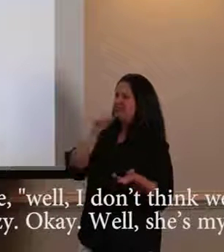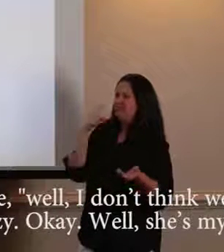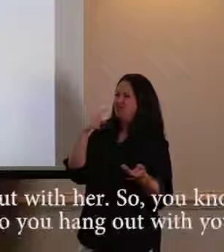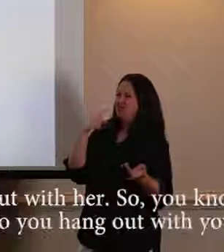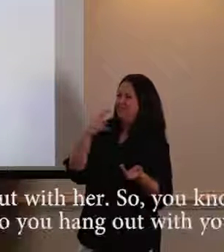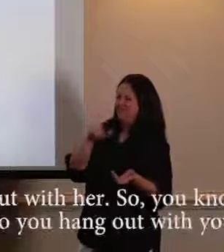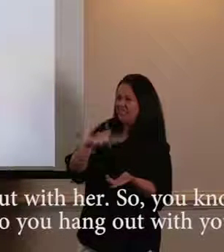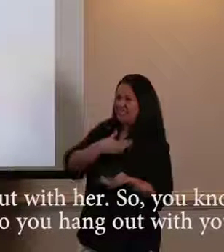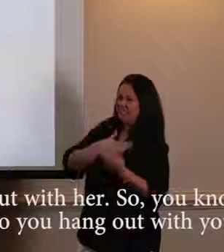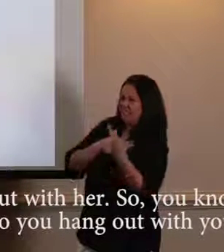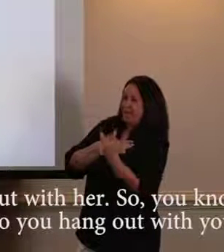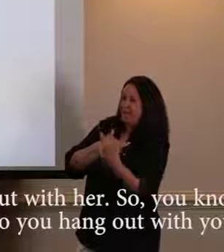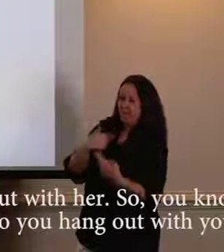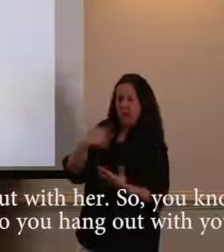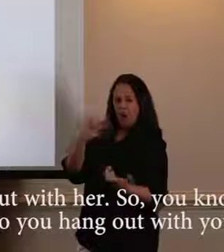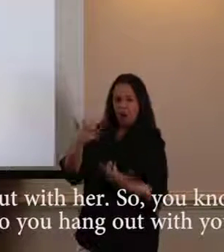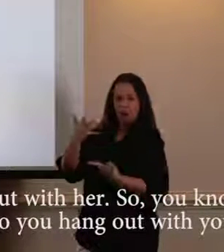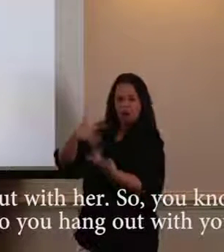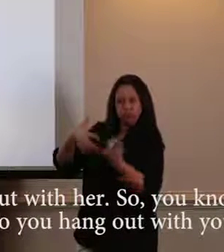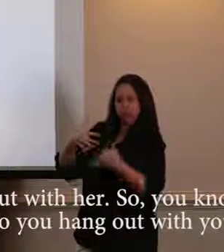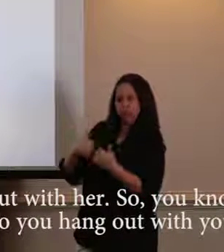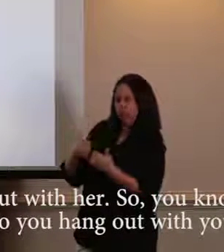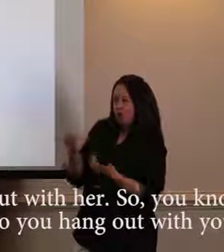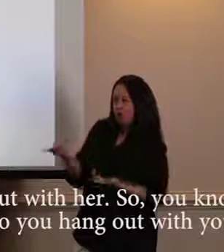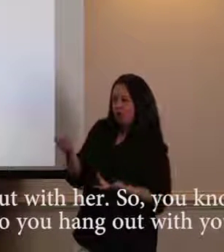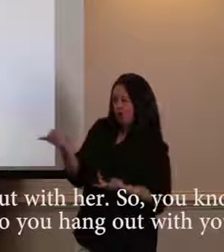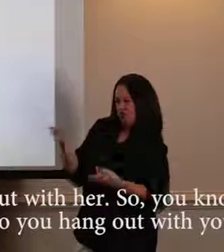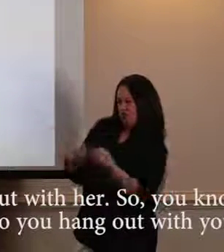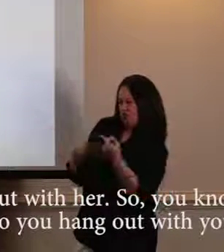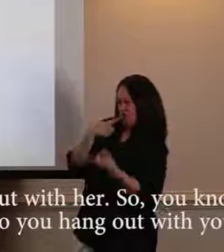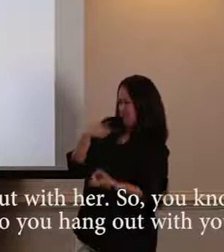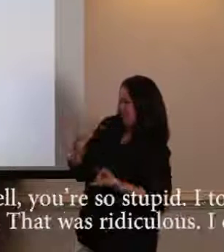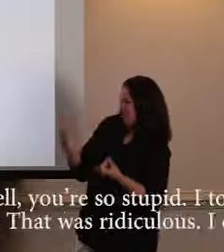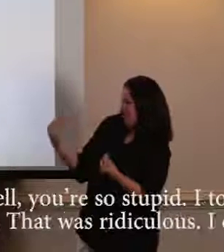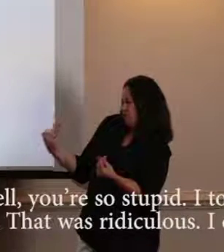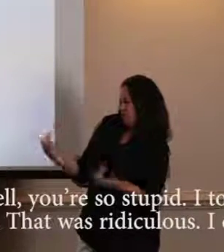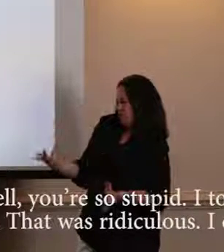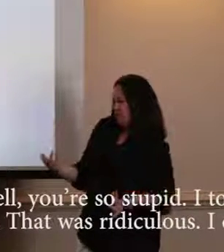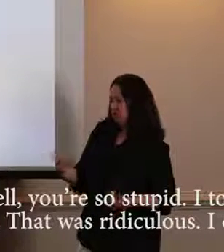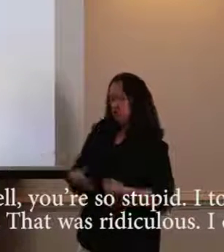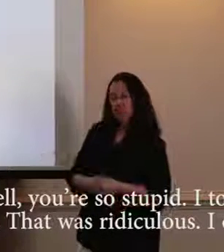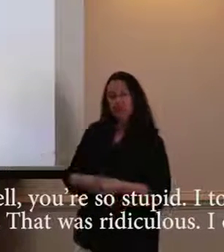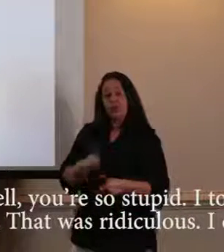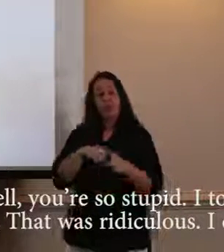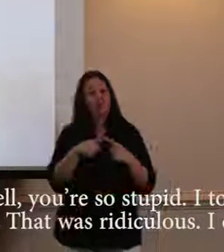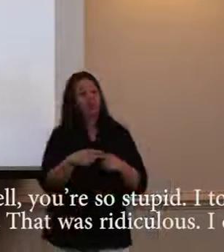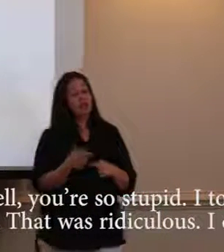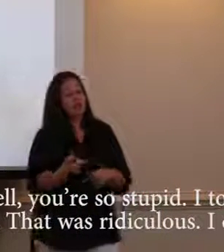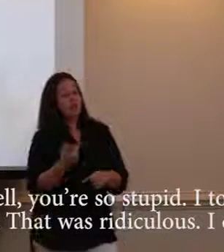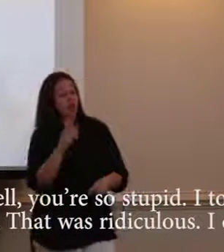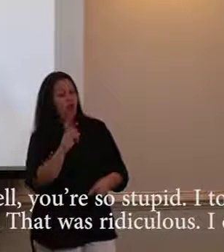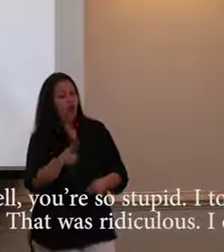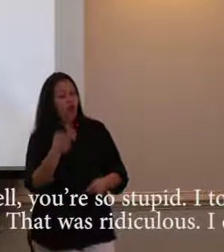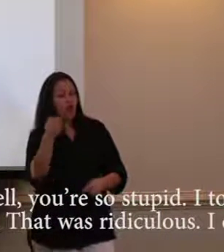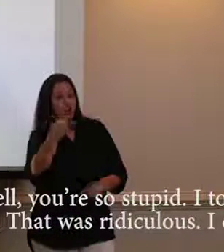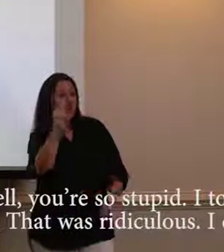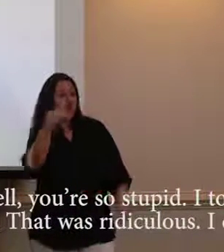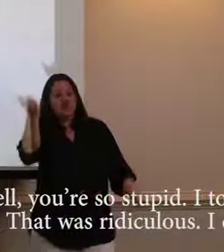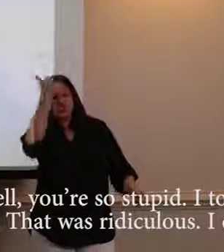my best friend, so I'm going to hang out with her. So you don't boss me around. So you hang out with your friend again. And he says, well, you're so stupid. I told you not to